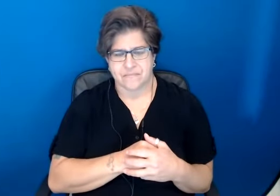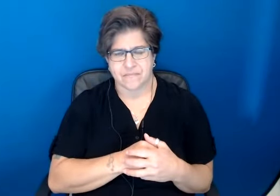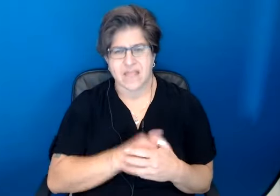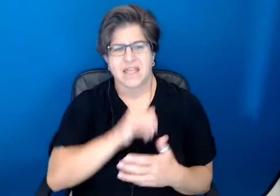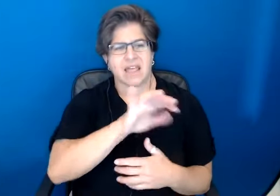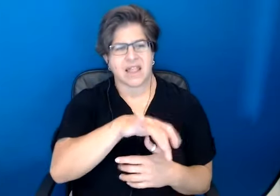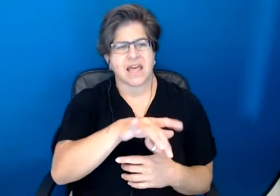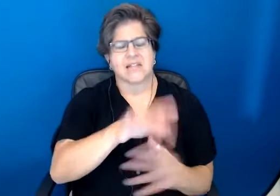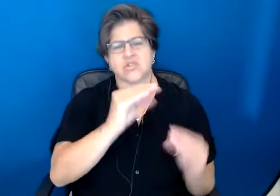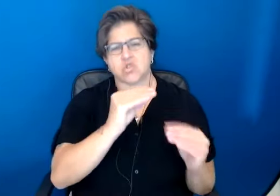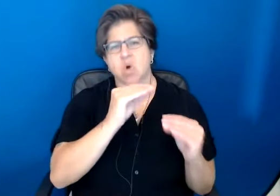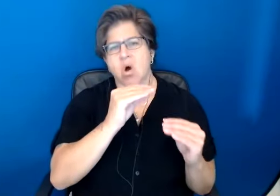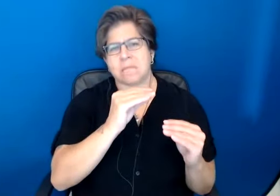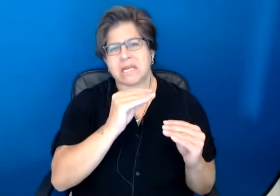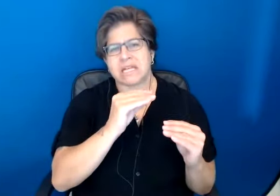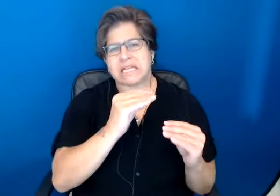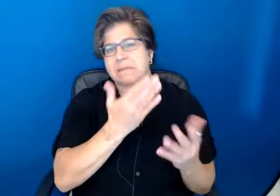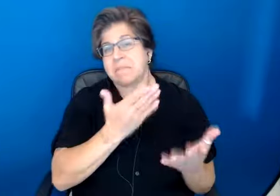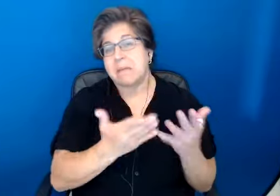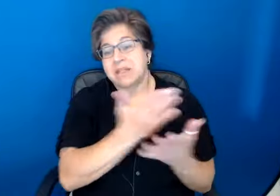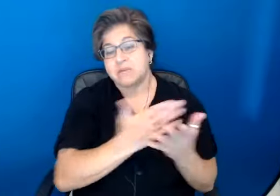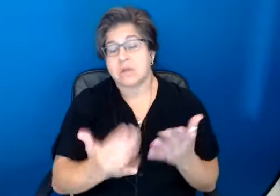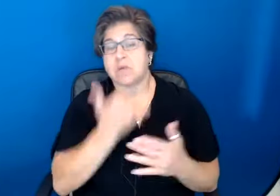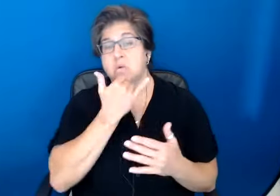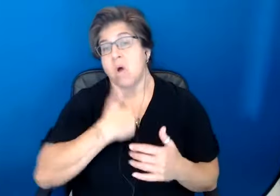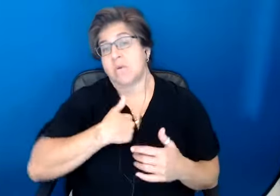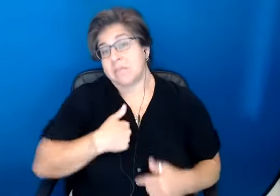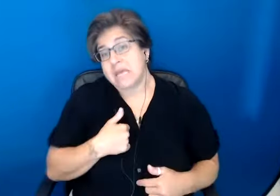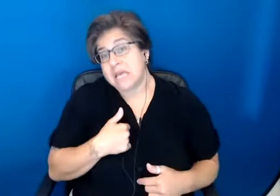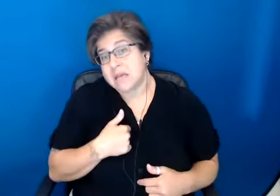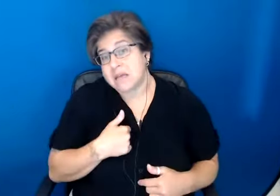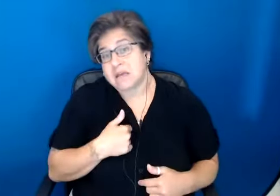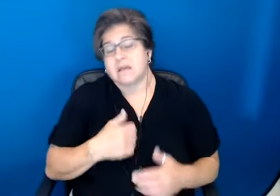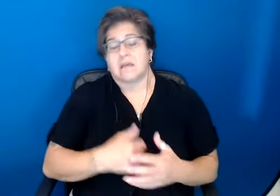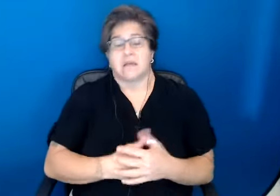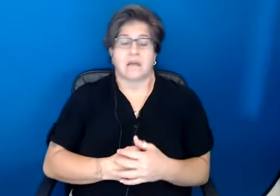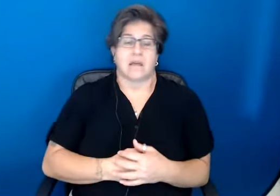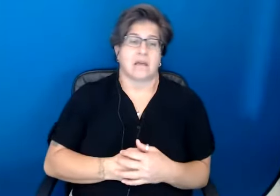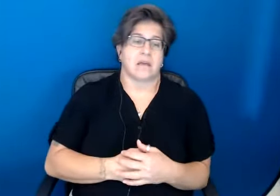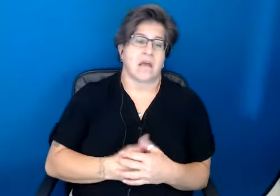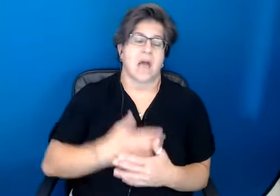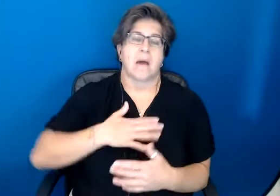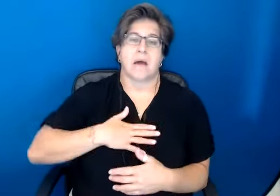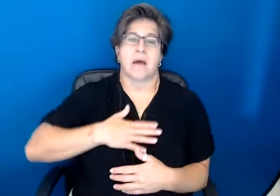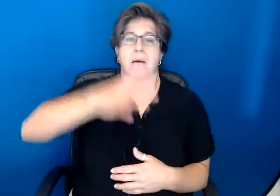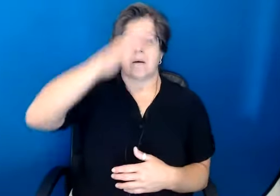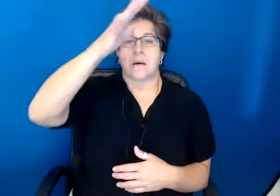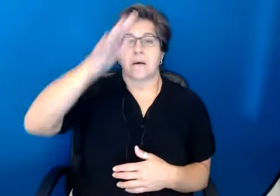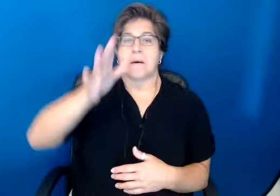just being who people thought I should be, you know, but I didn't learn about how to be me, and that went on